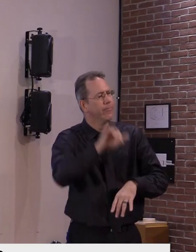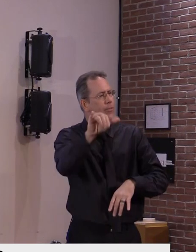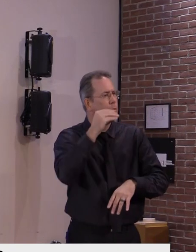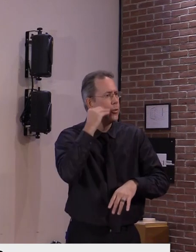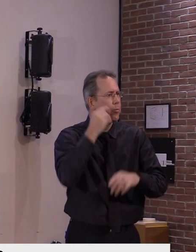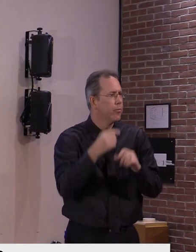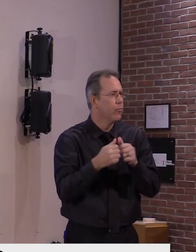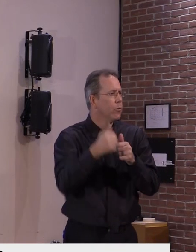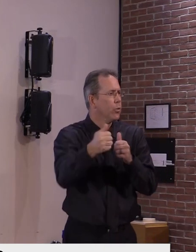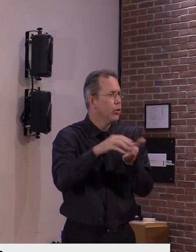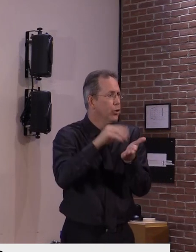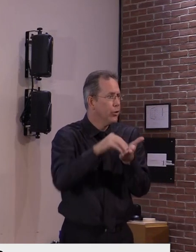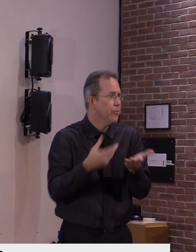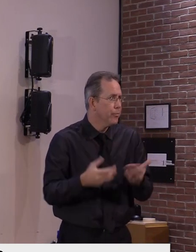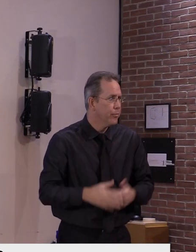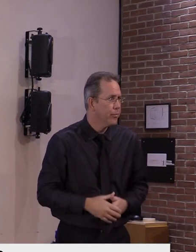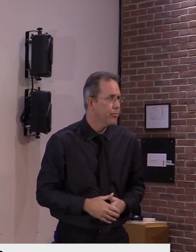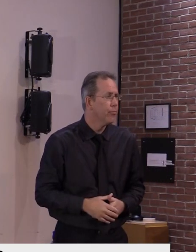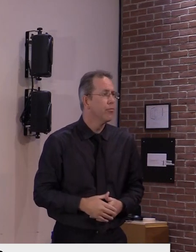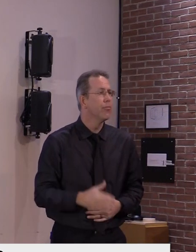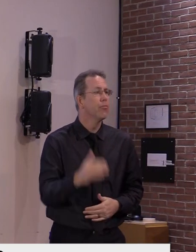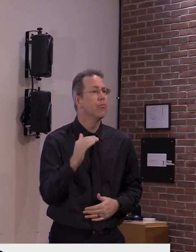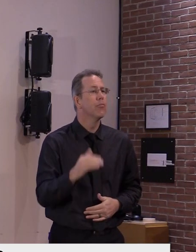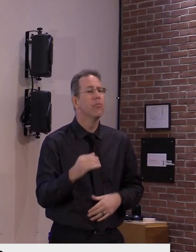Mike Donahue, the Islander.